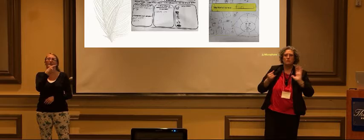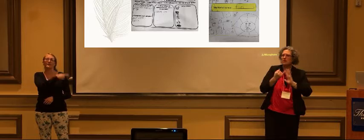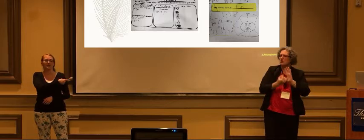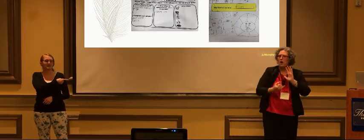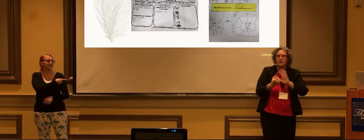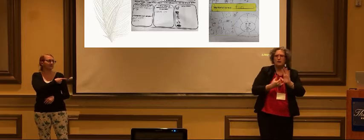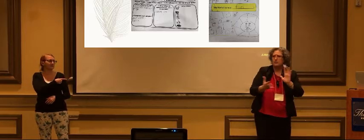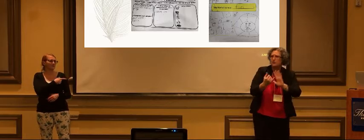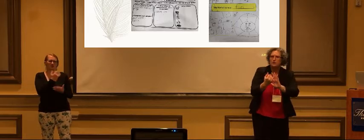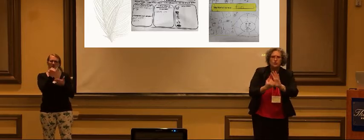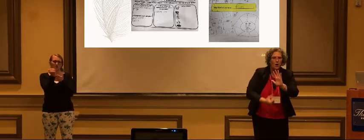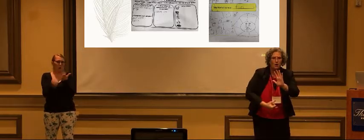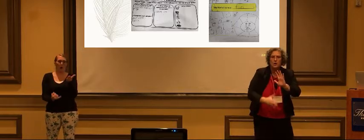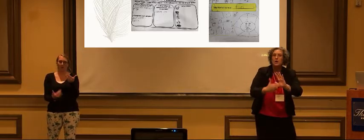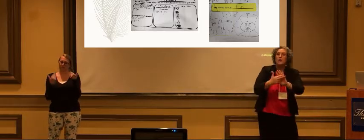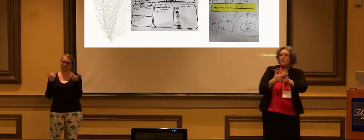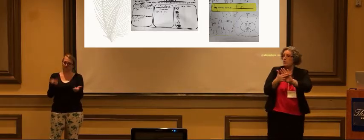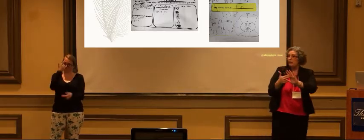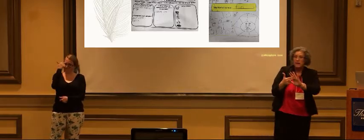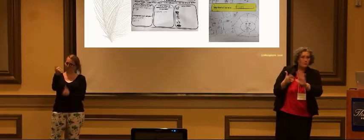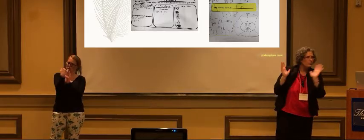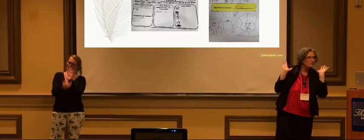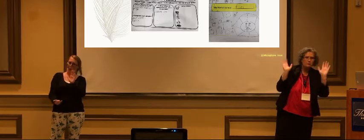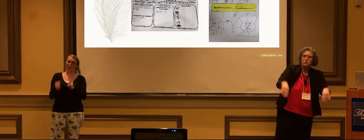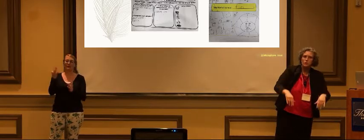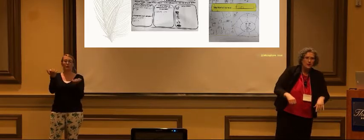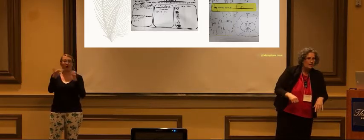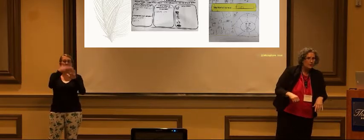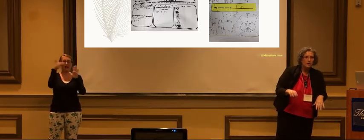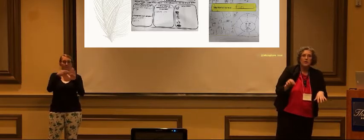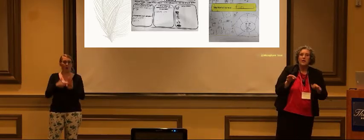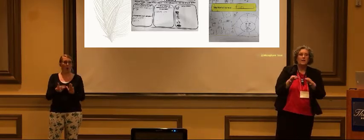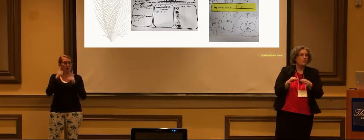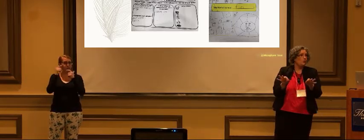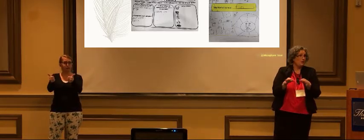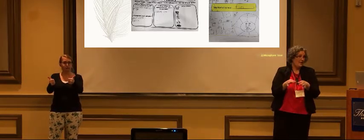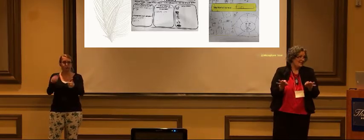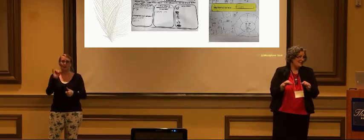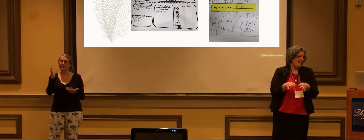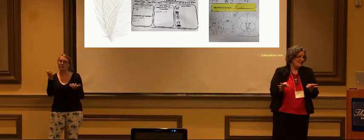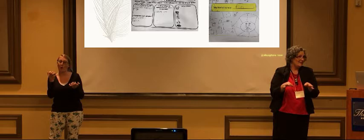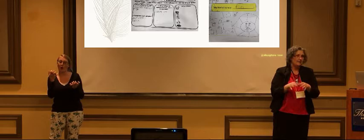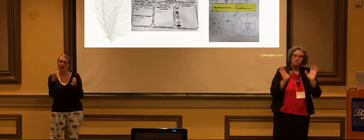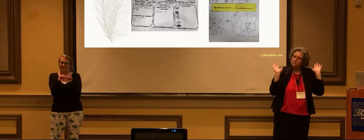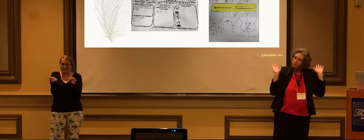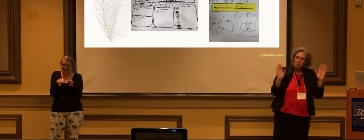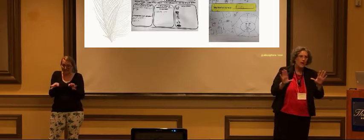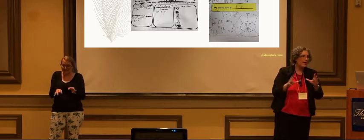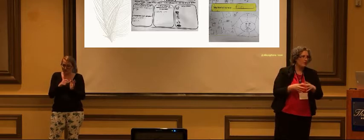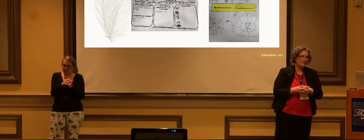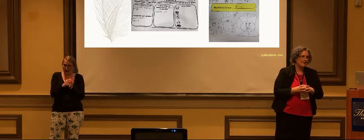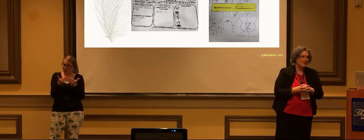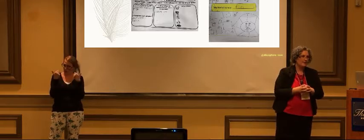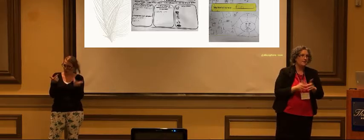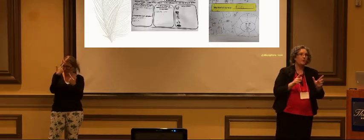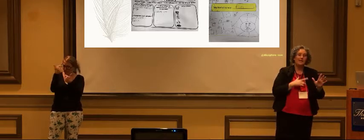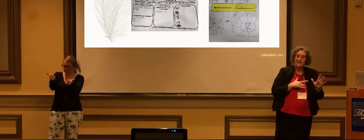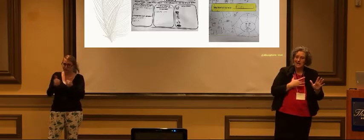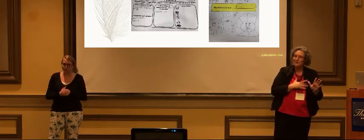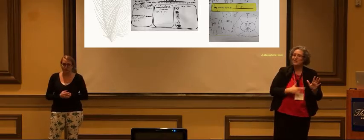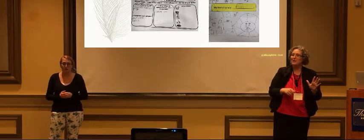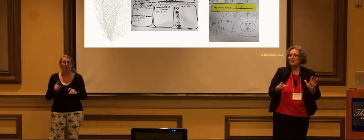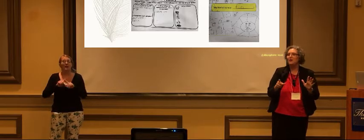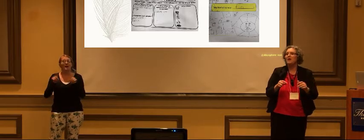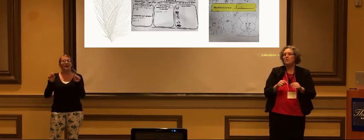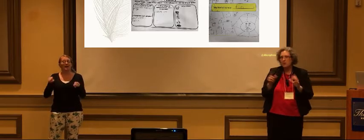draw. Just draw on it. Just draw. If you want to label, you label. If you want to write sentences, go ahead and write sentences. But I